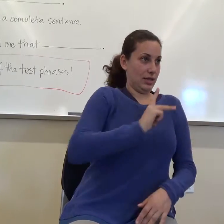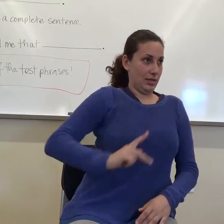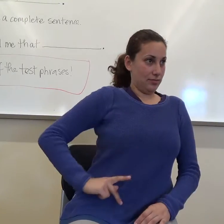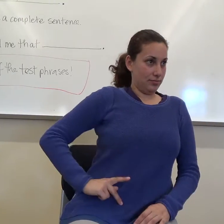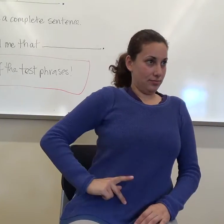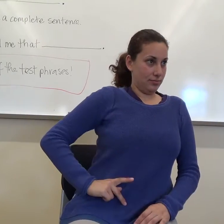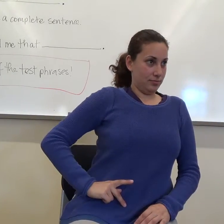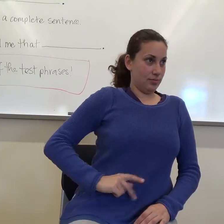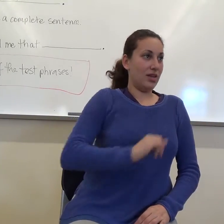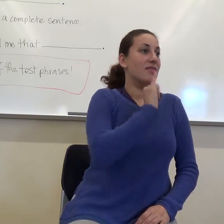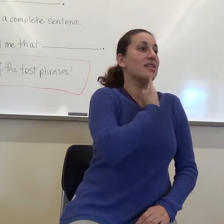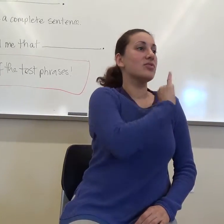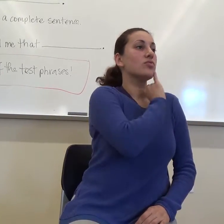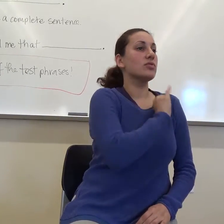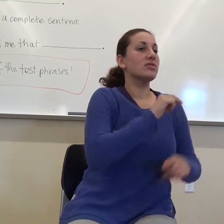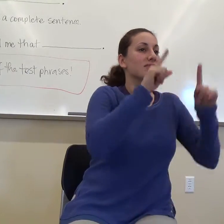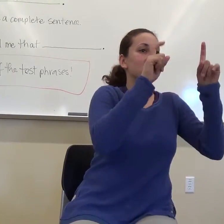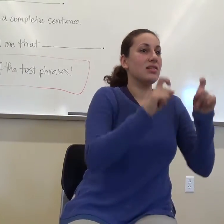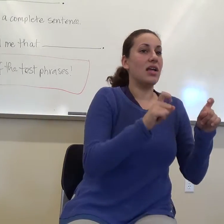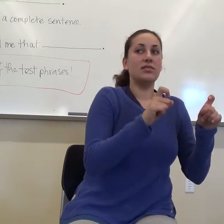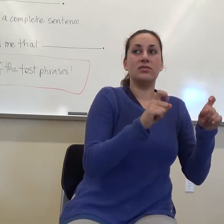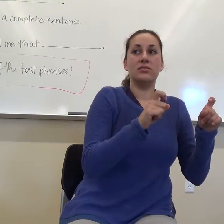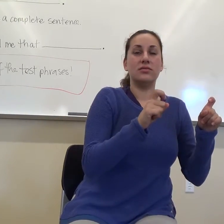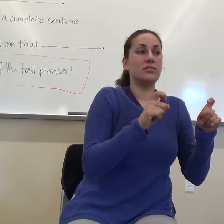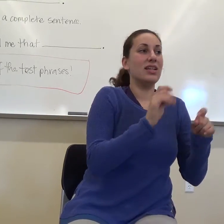his wisdom. So that's